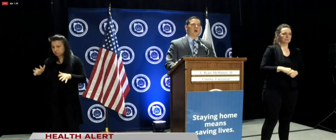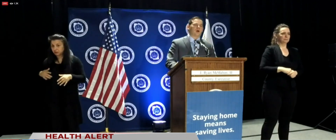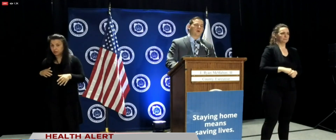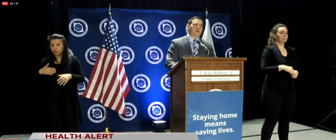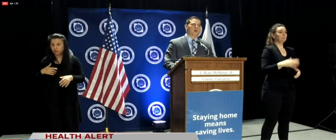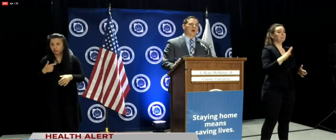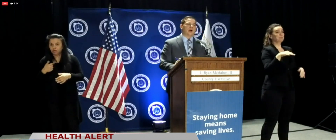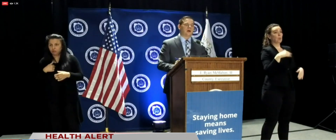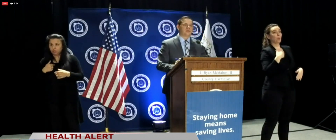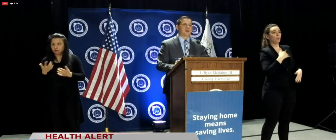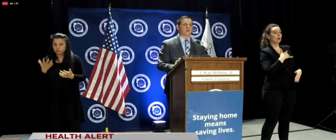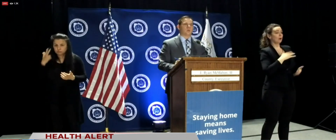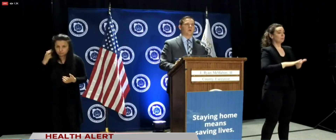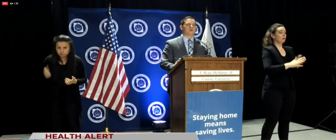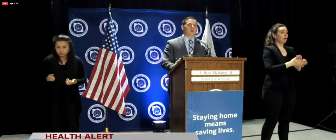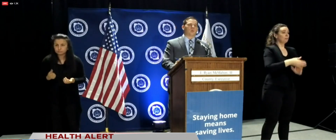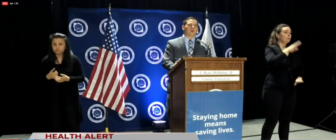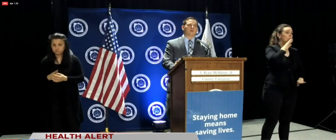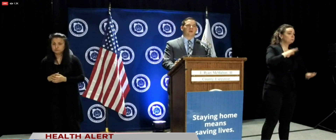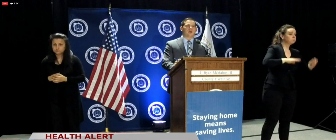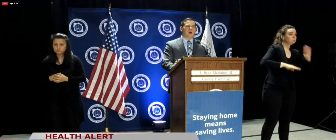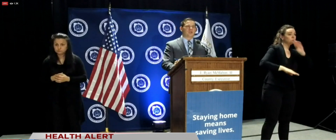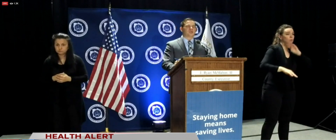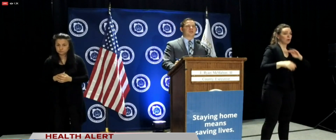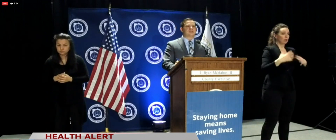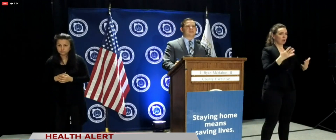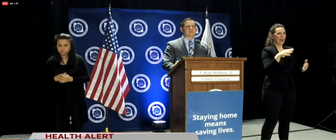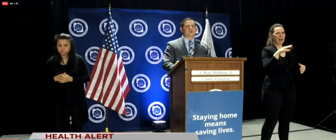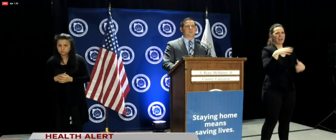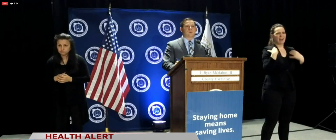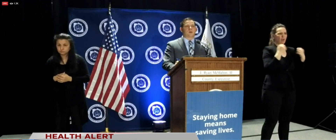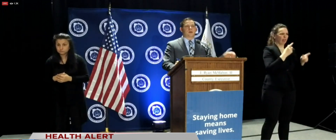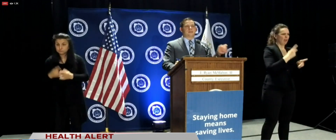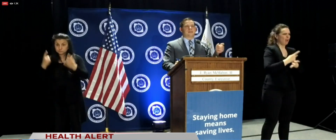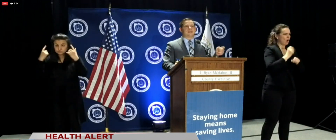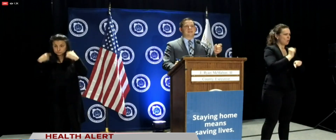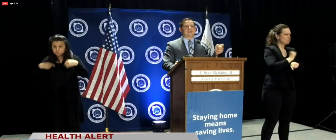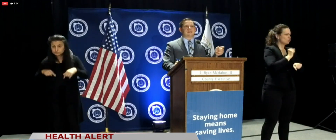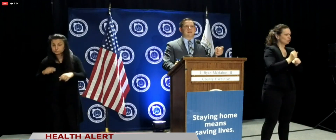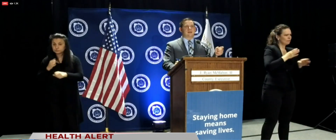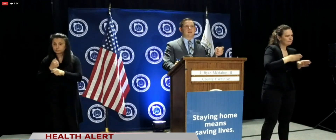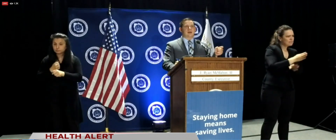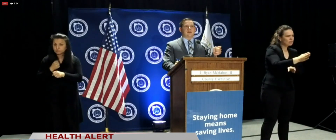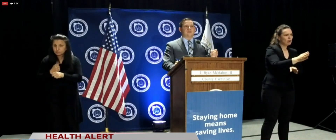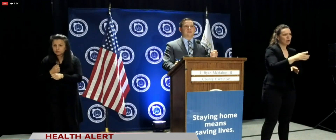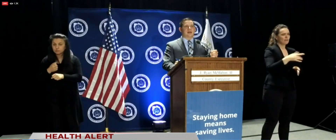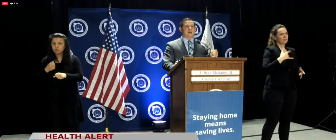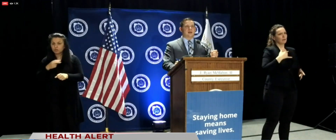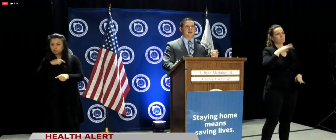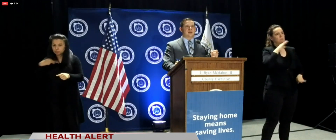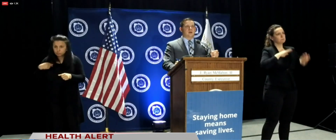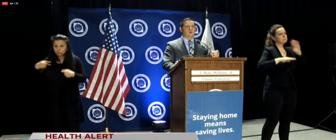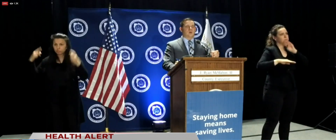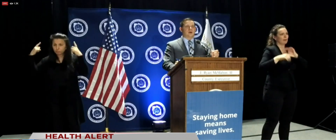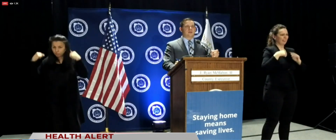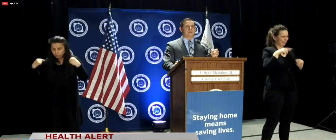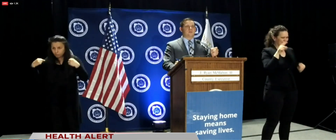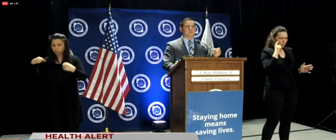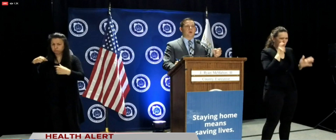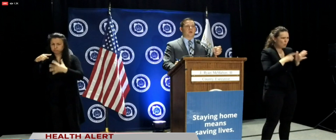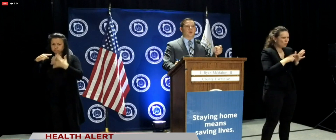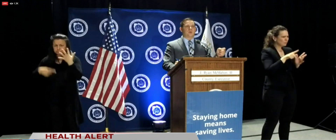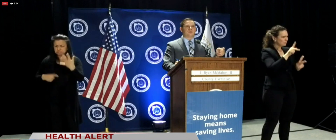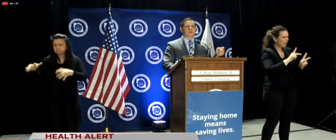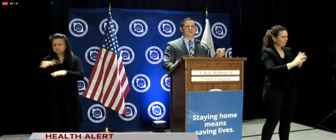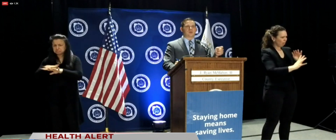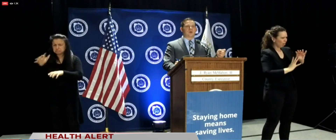very hard. Our healthcare workers are working very hard treating sick people. They see every day what these people